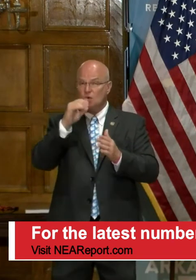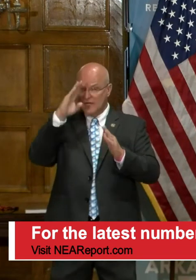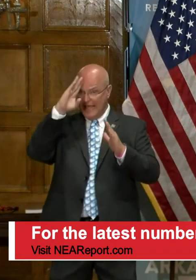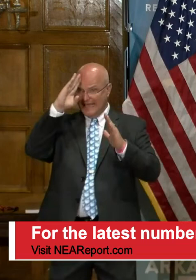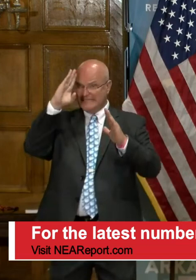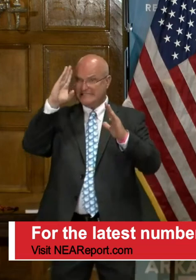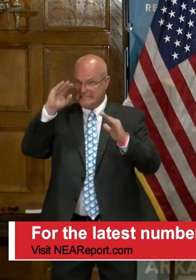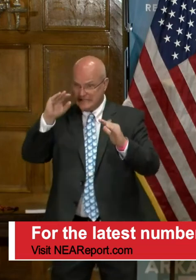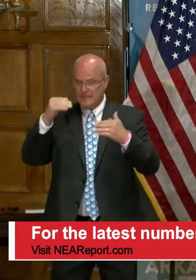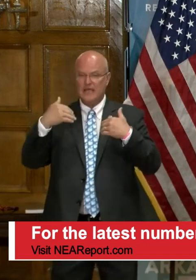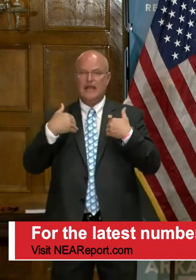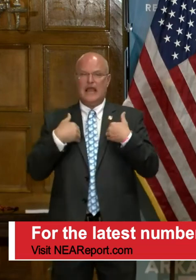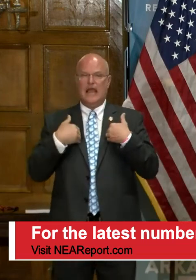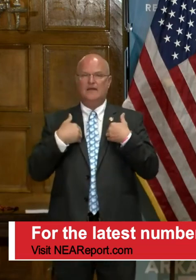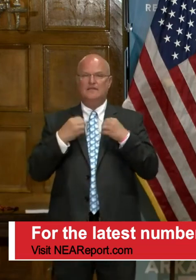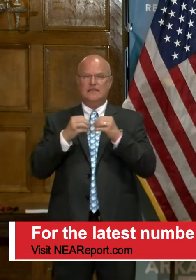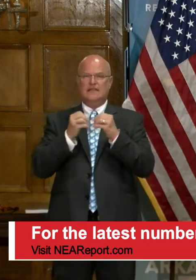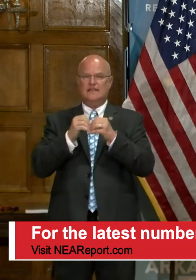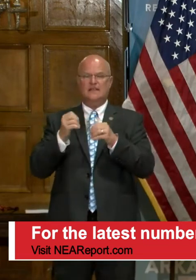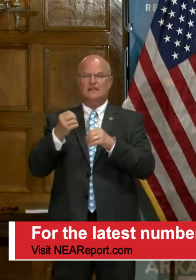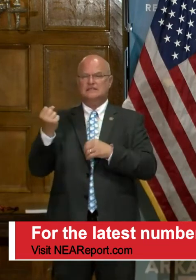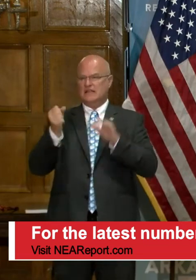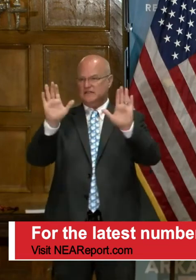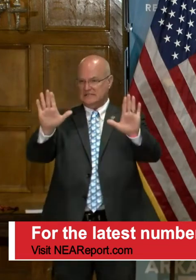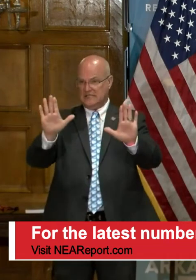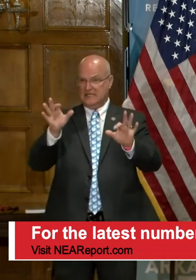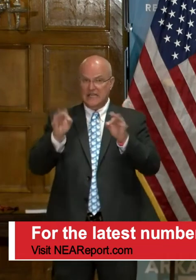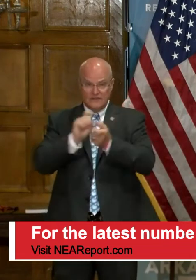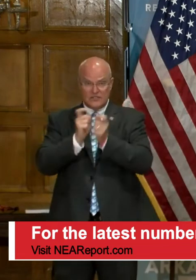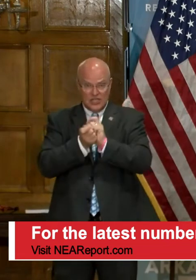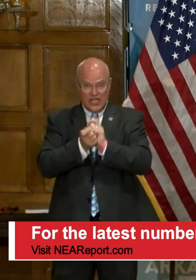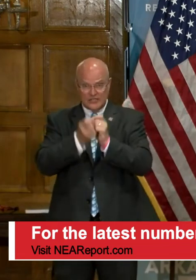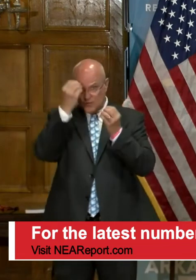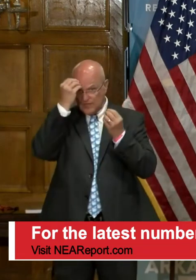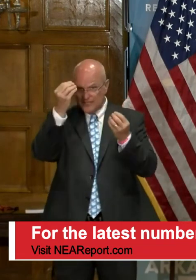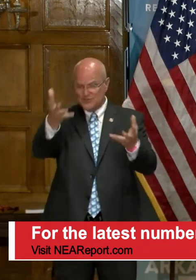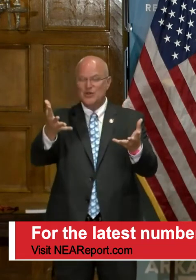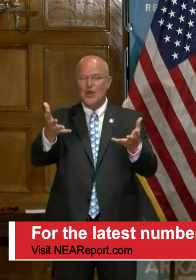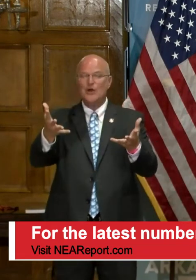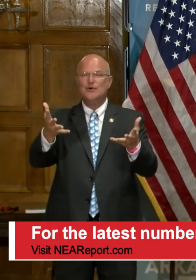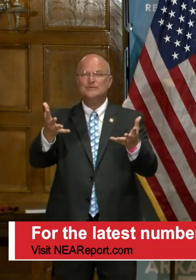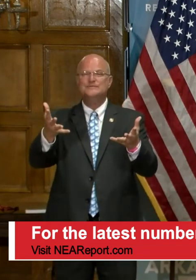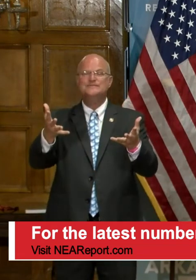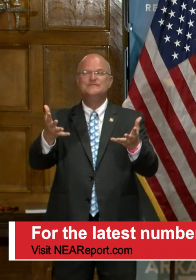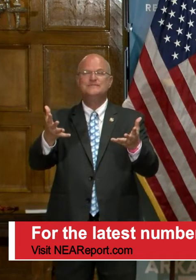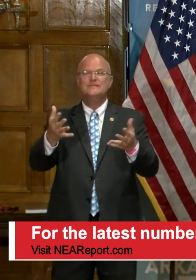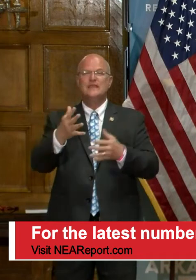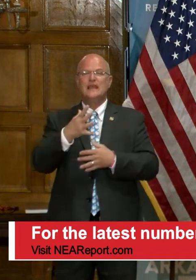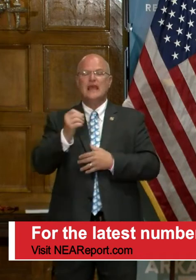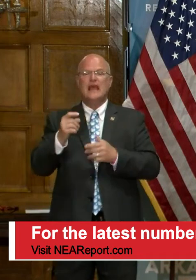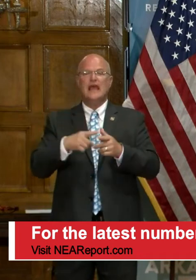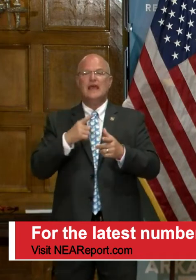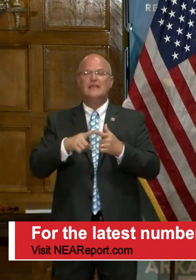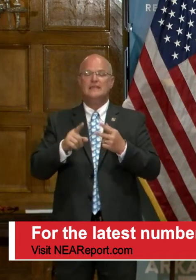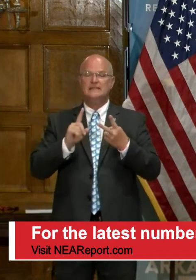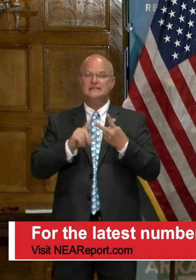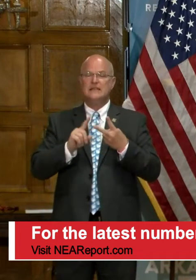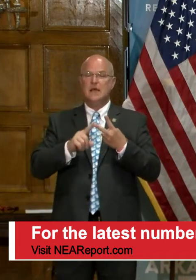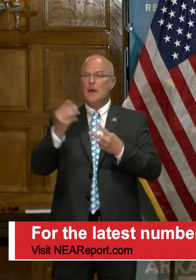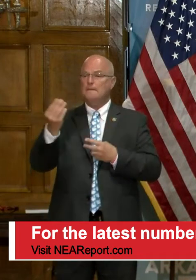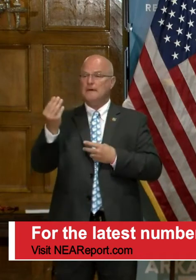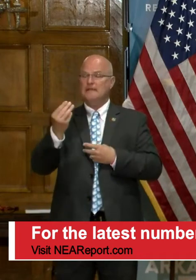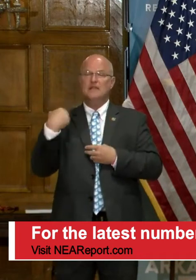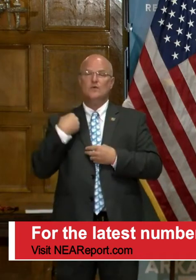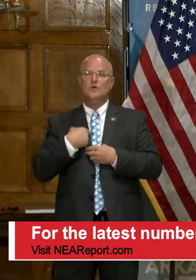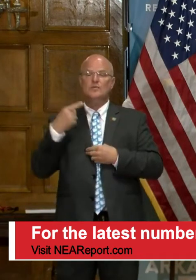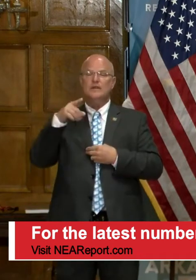anticipate having anything over the weekend. If that changes, we will let you know. And then secondly, Monday